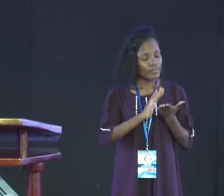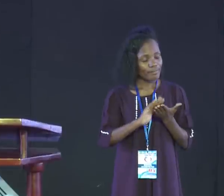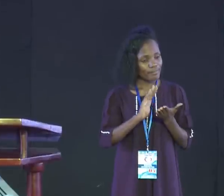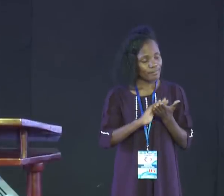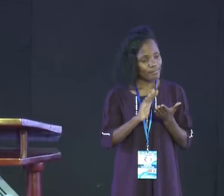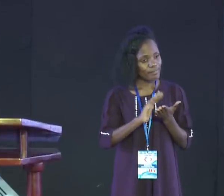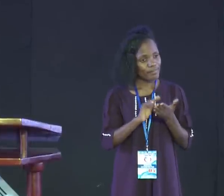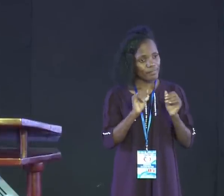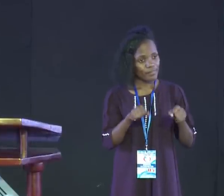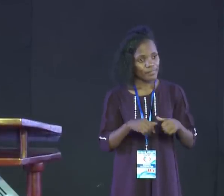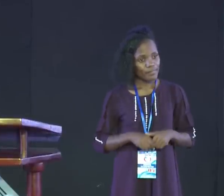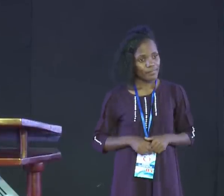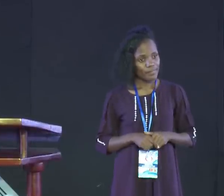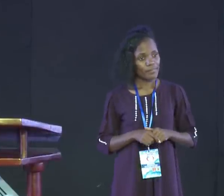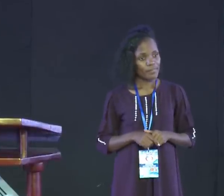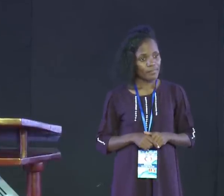you can forgive.